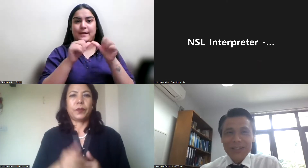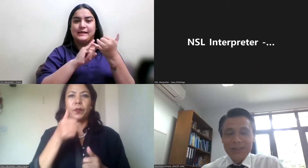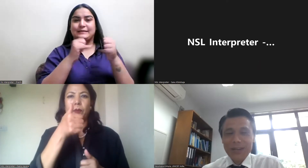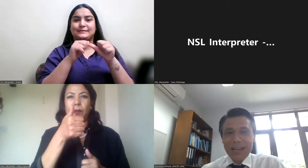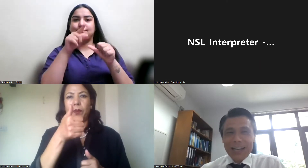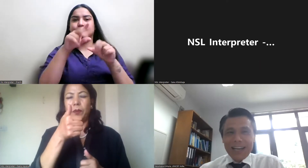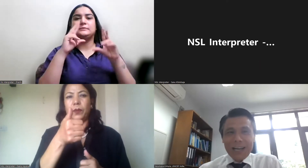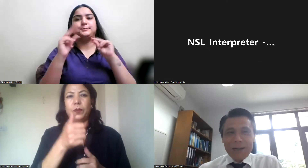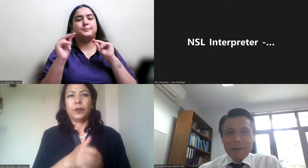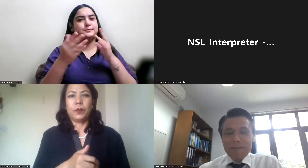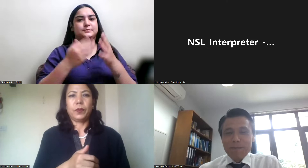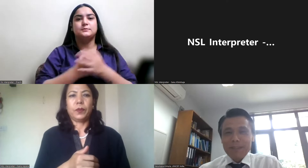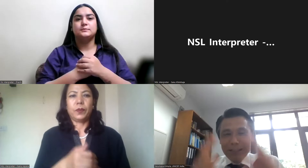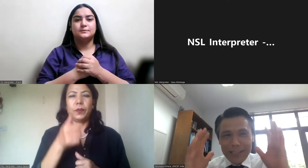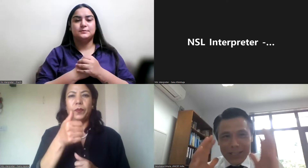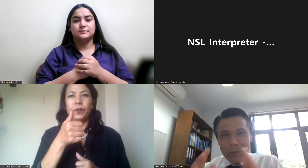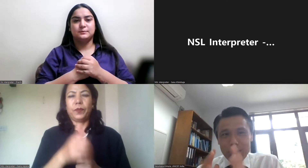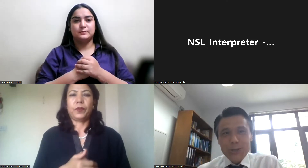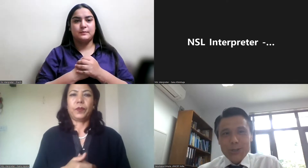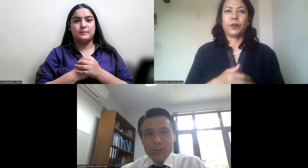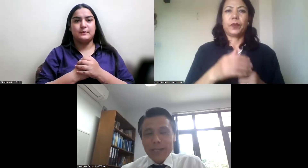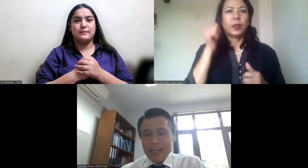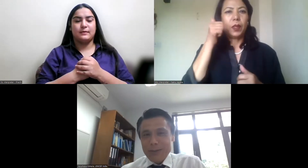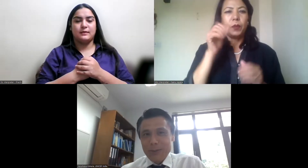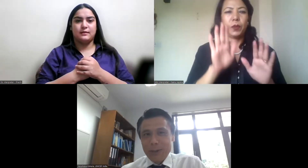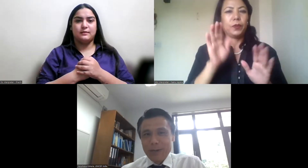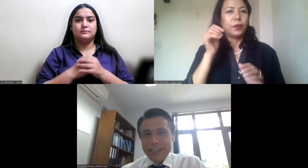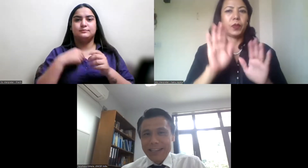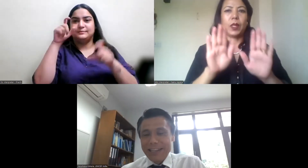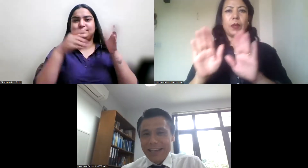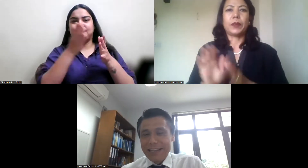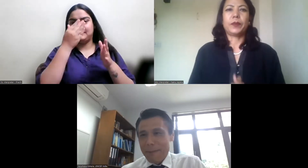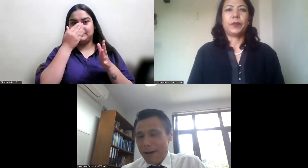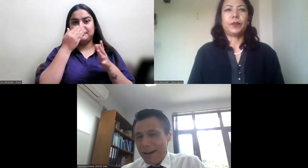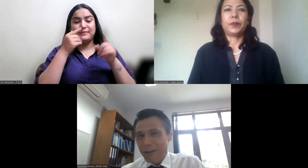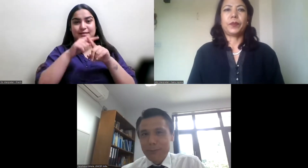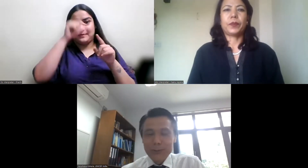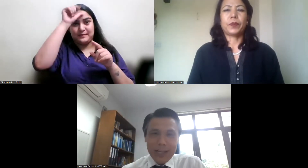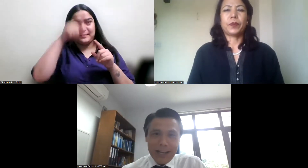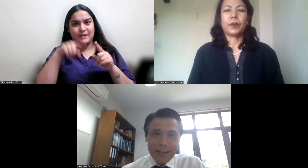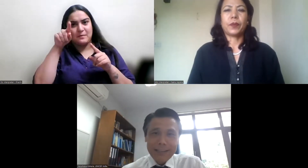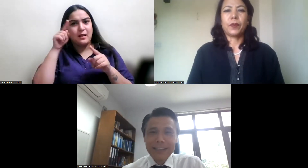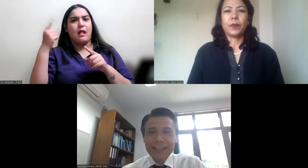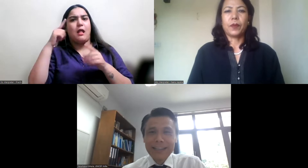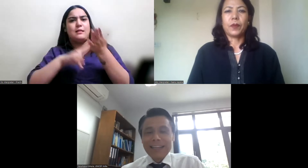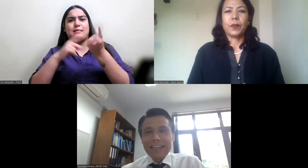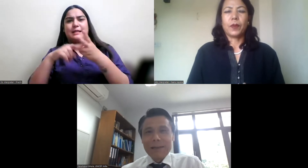Thank you. Thank you so much. Distinguished speakers from India, Nepal,